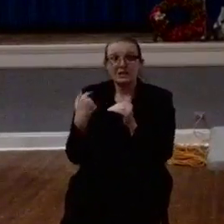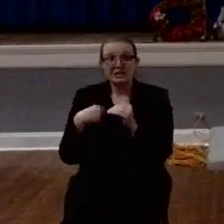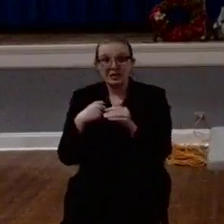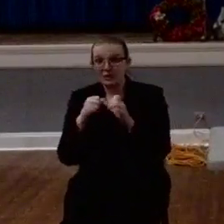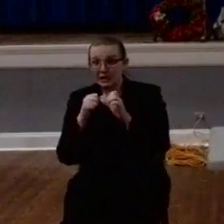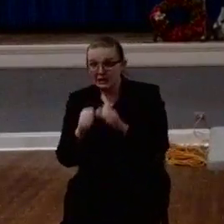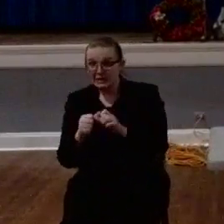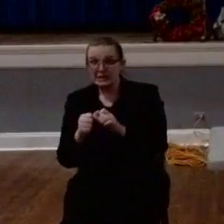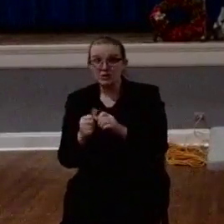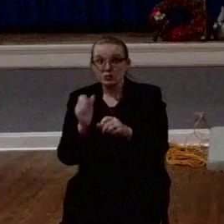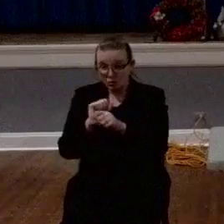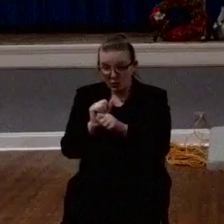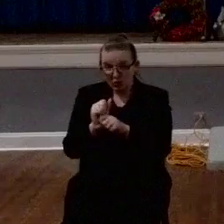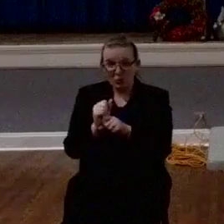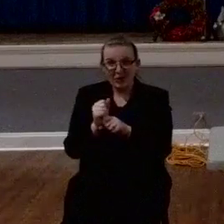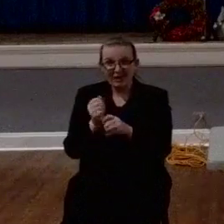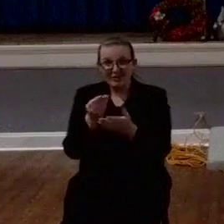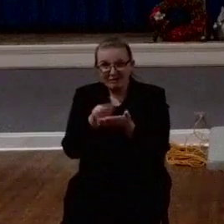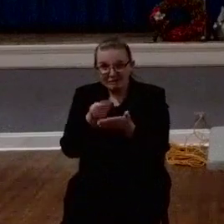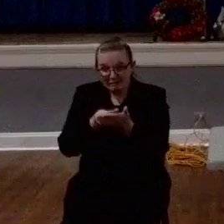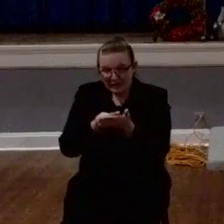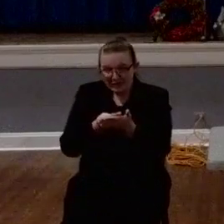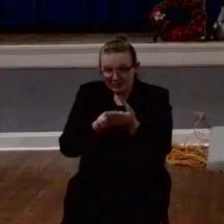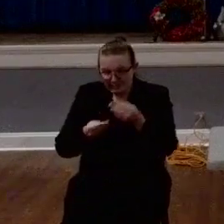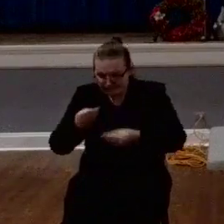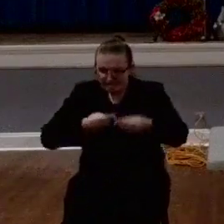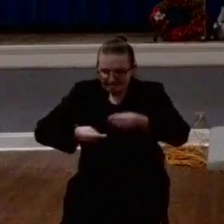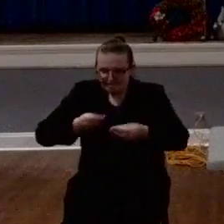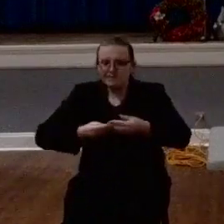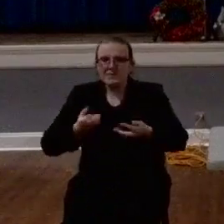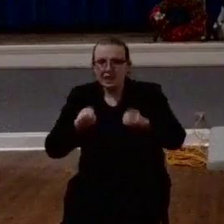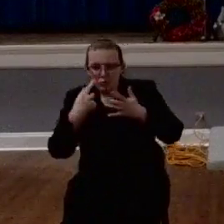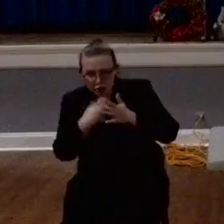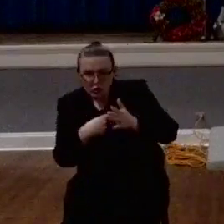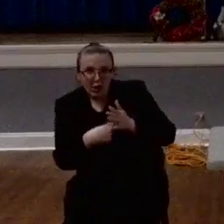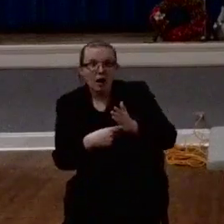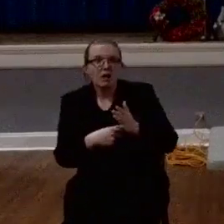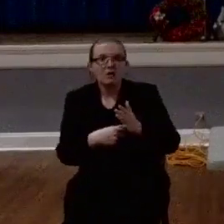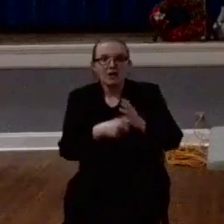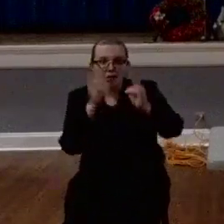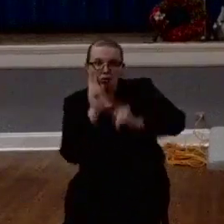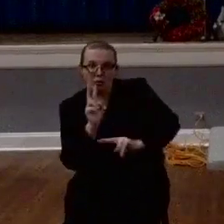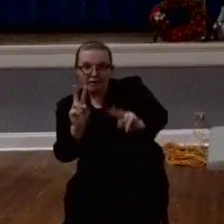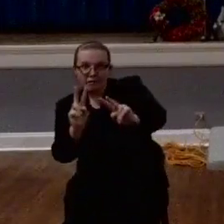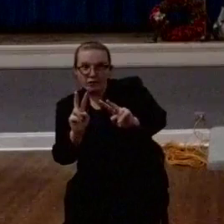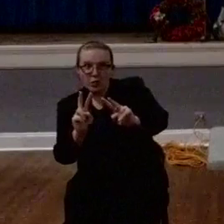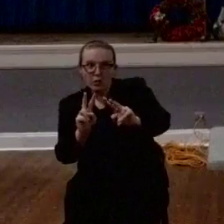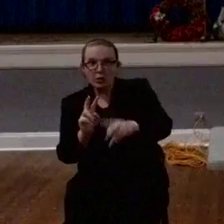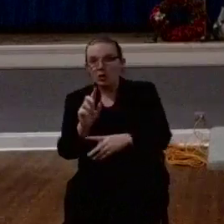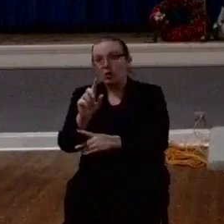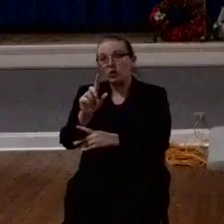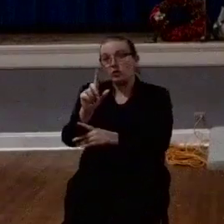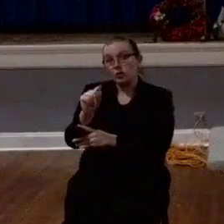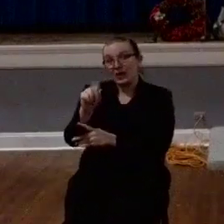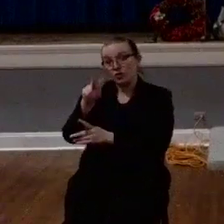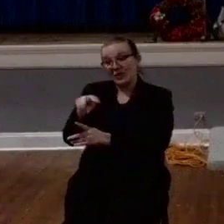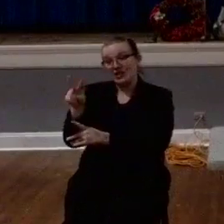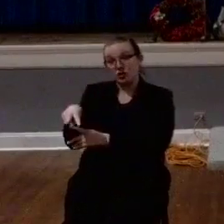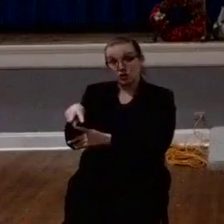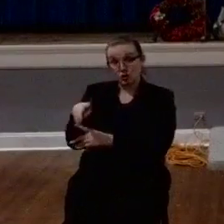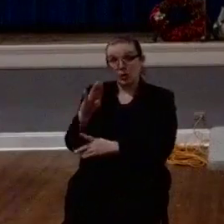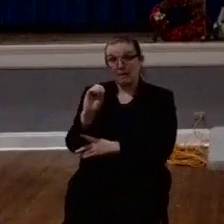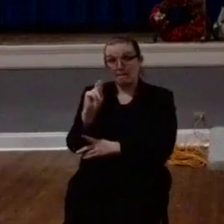some budget estimates and some things of how much things will cost, and then look towards the 2022 bond. That's really what we're